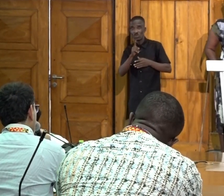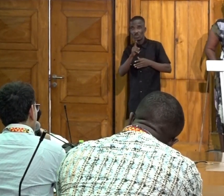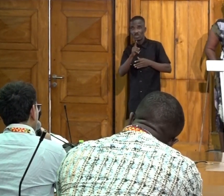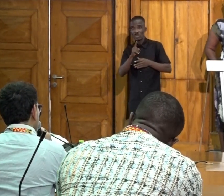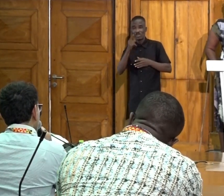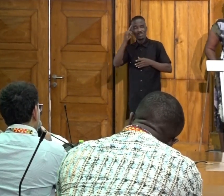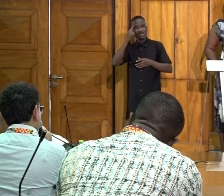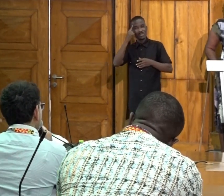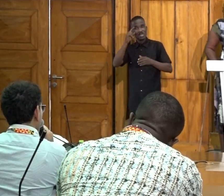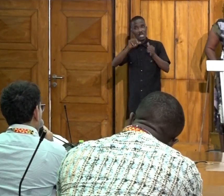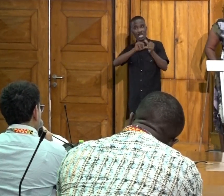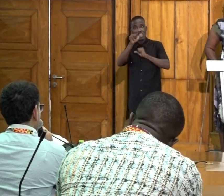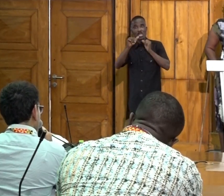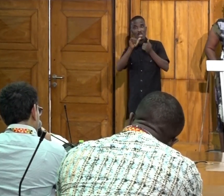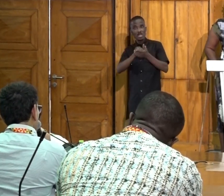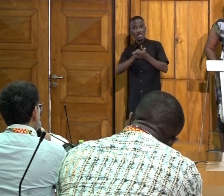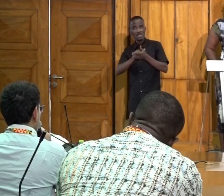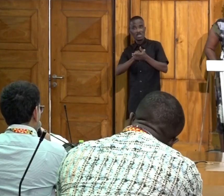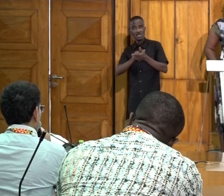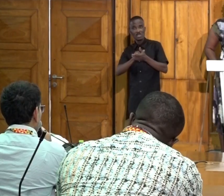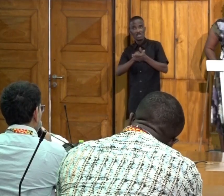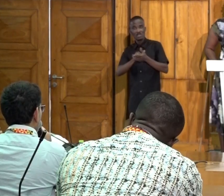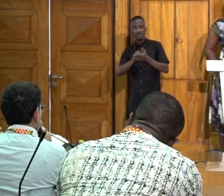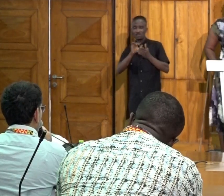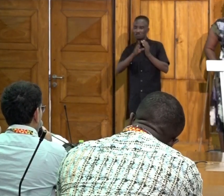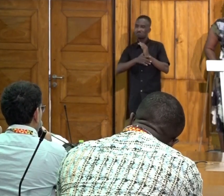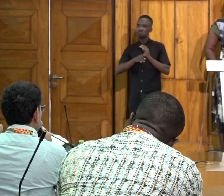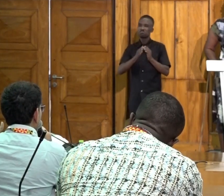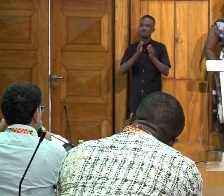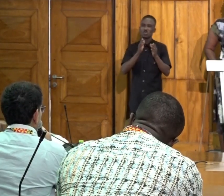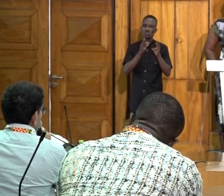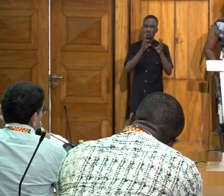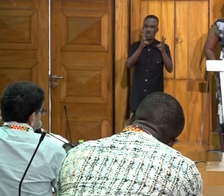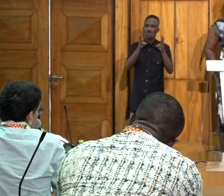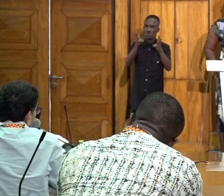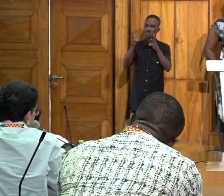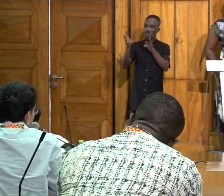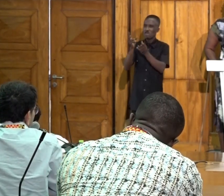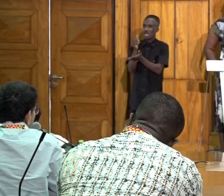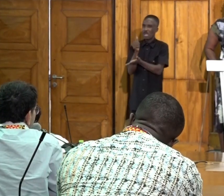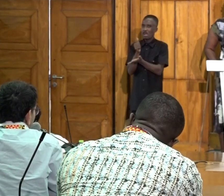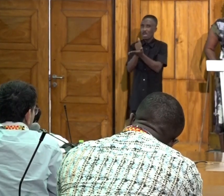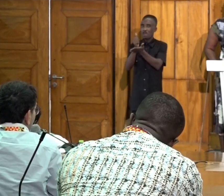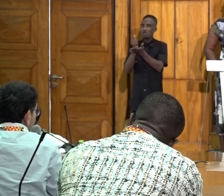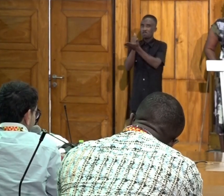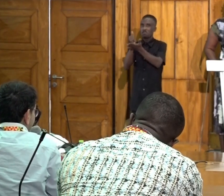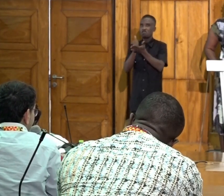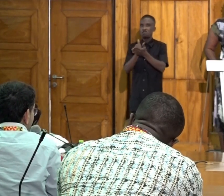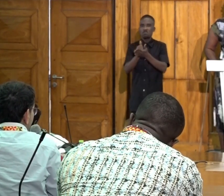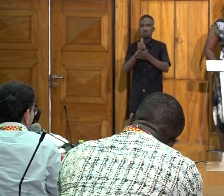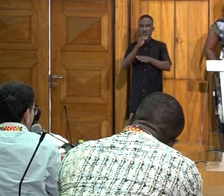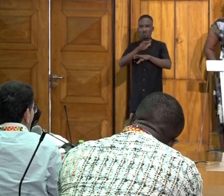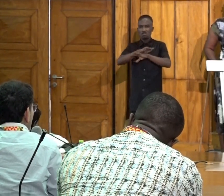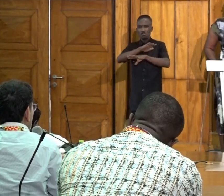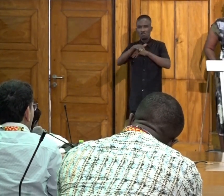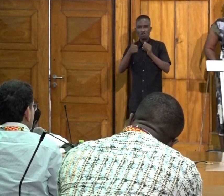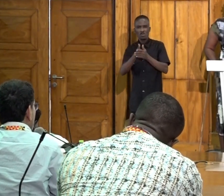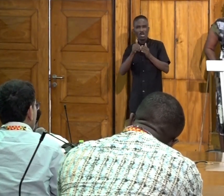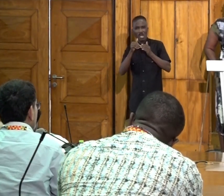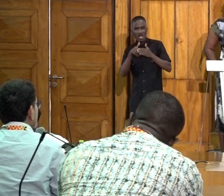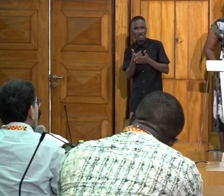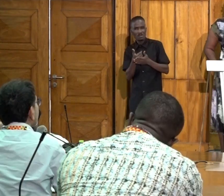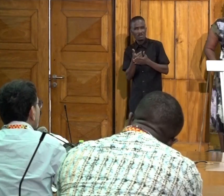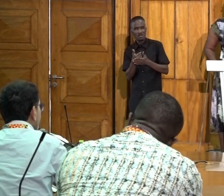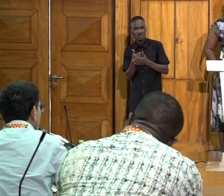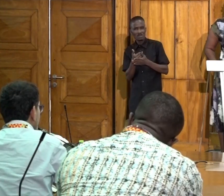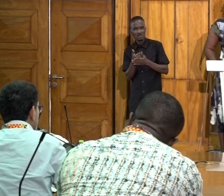thinking about as part of the protocol and to help sharpen maybe or target how you might